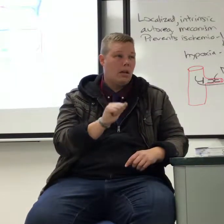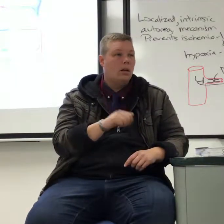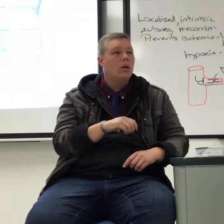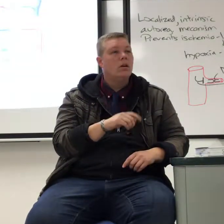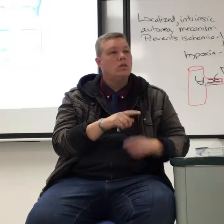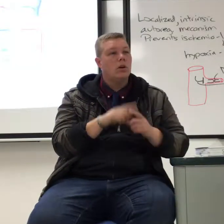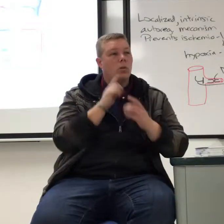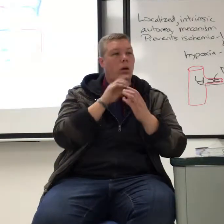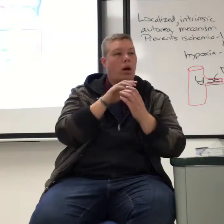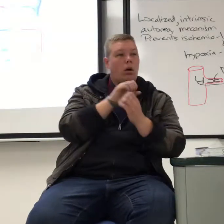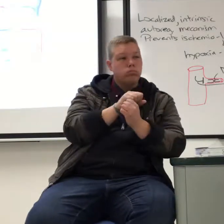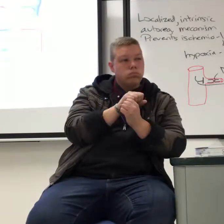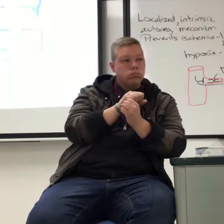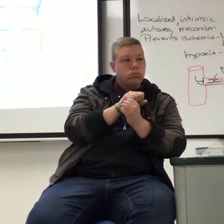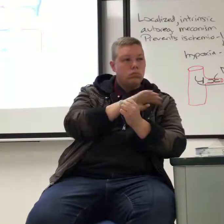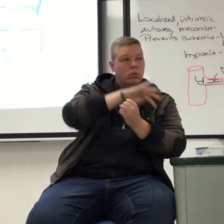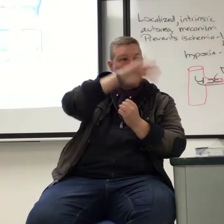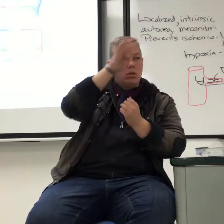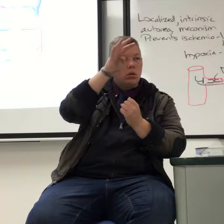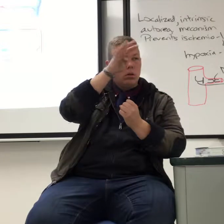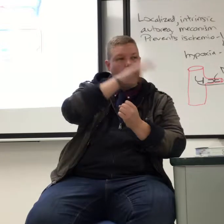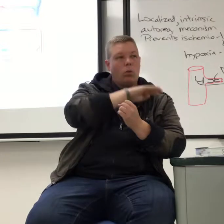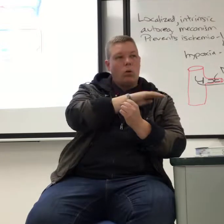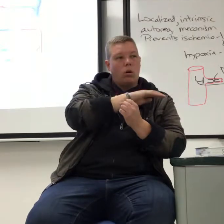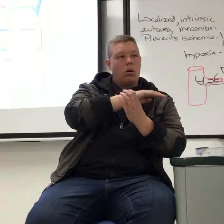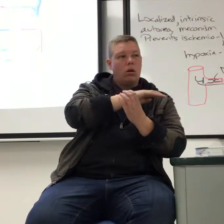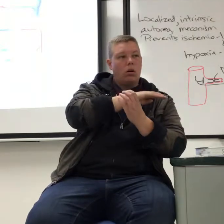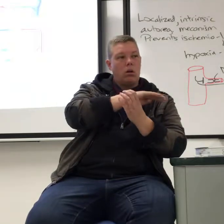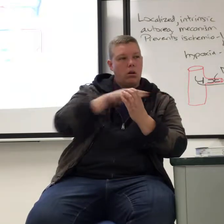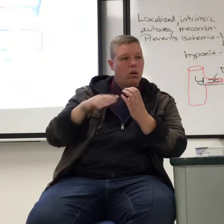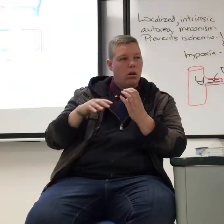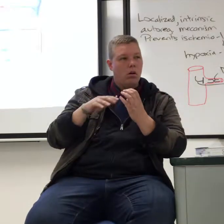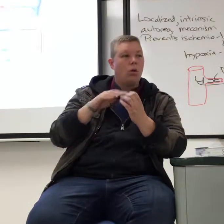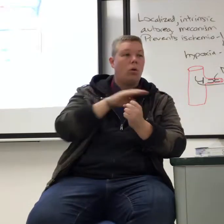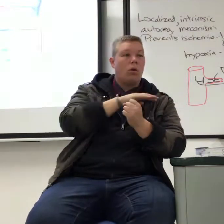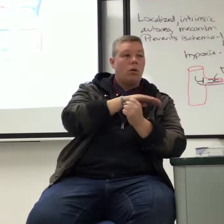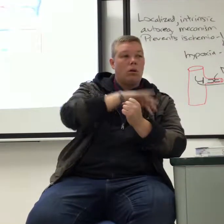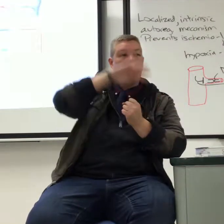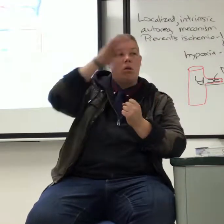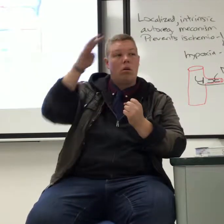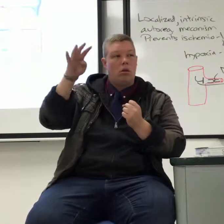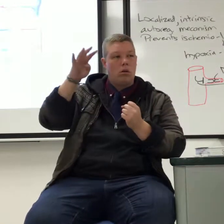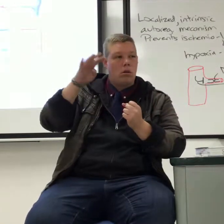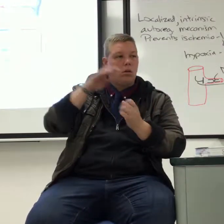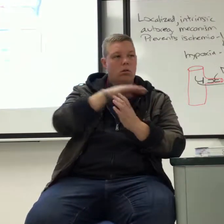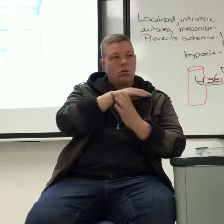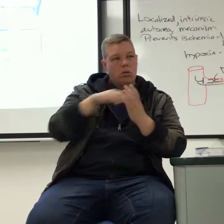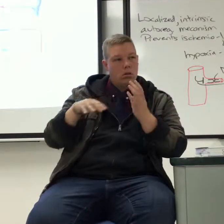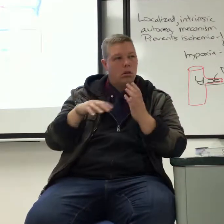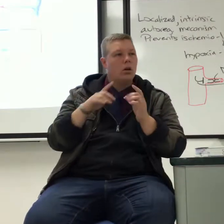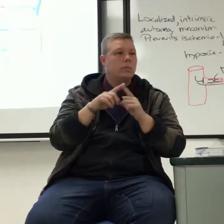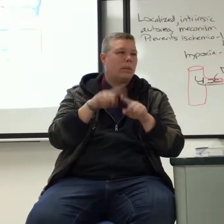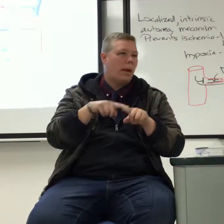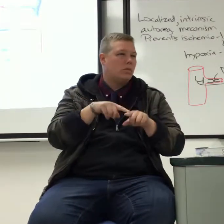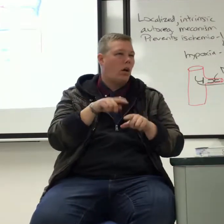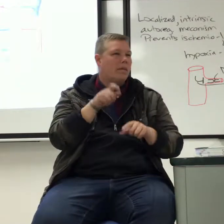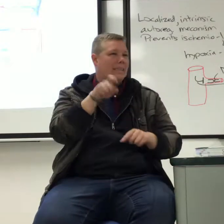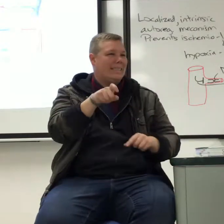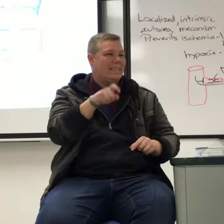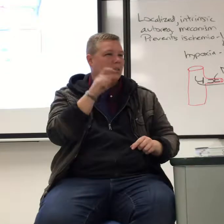constrict, dilate, all depending upon the metabolic needs of the tissue. It